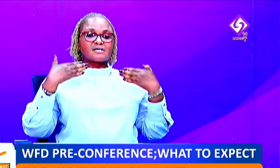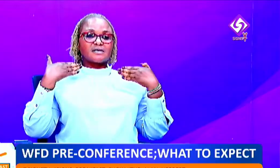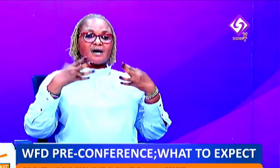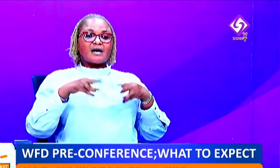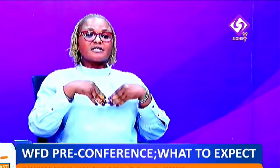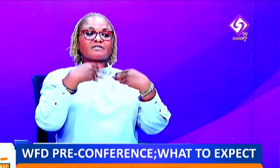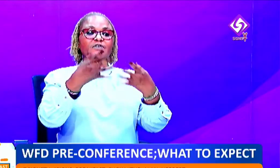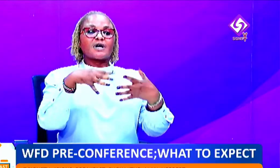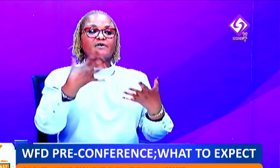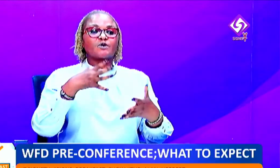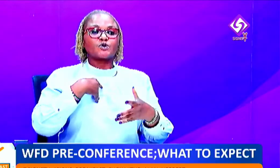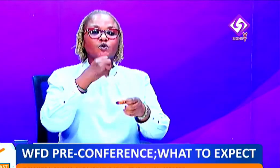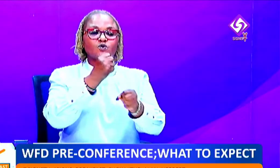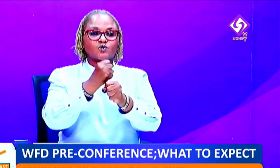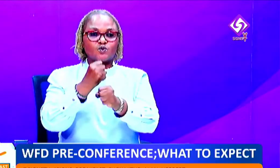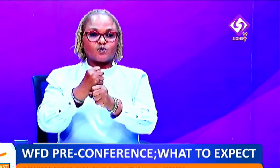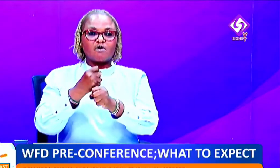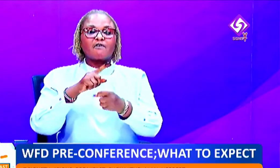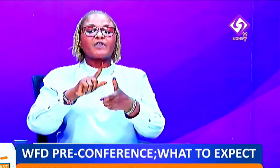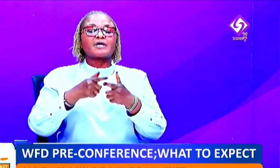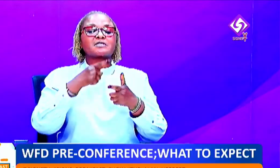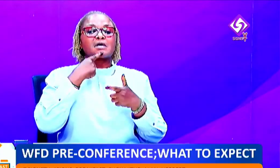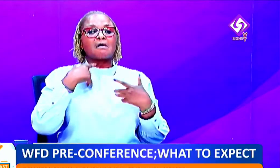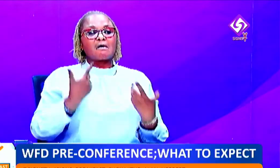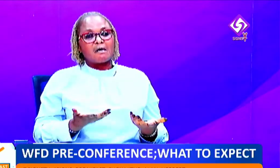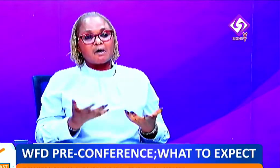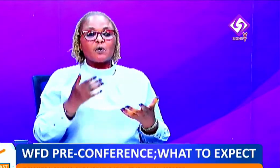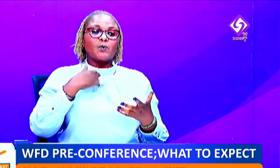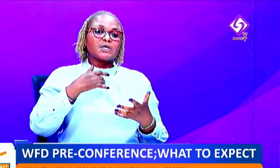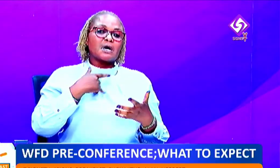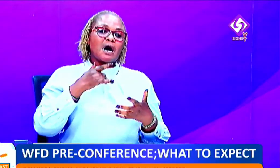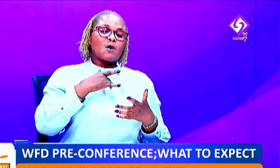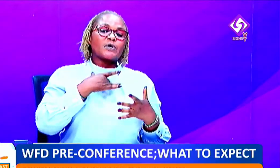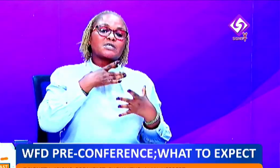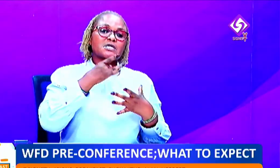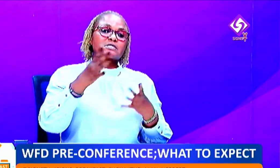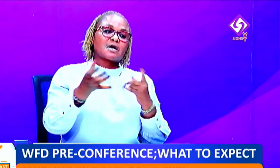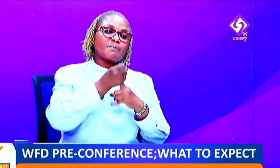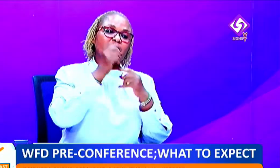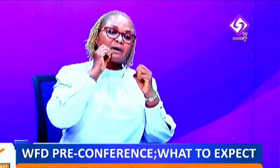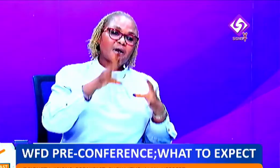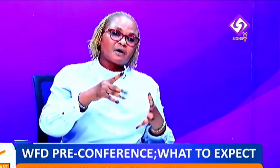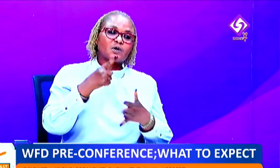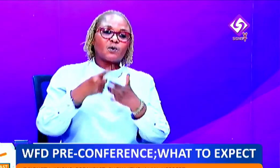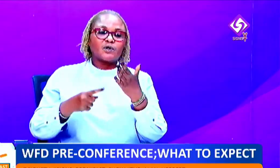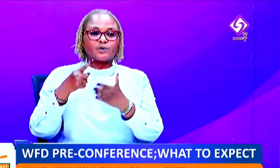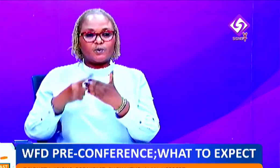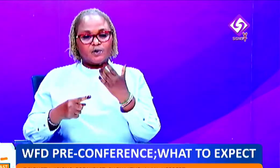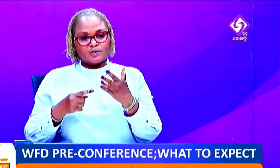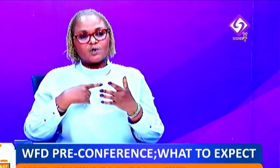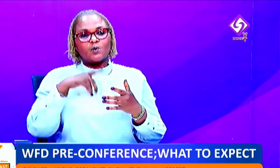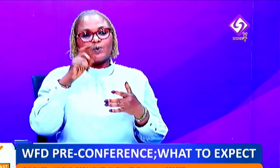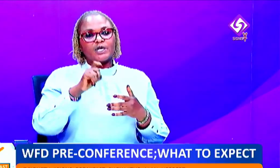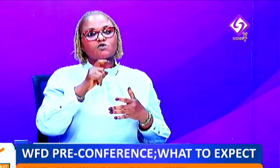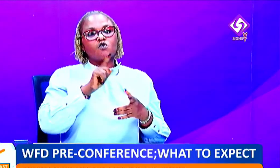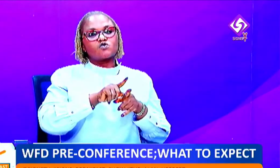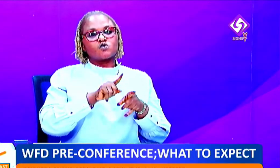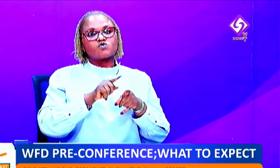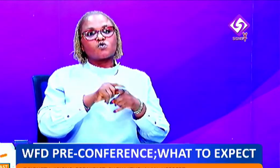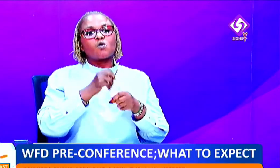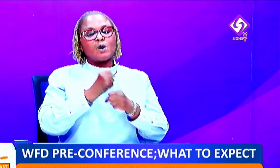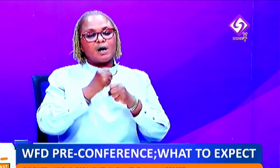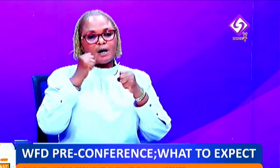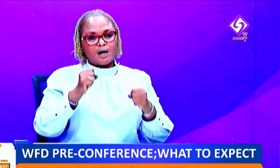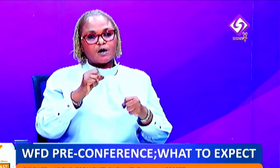We need to change our perspective, to stop sitting at the back and come to the front and show what we can do. Because if we're just complaining, we have